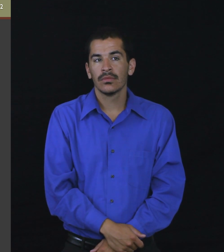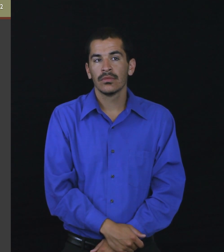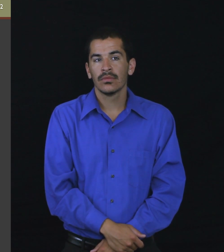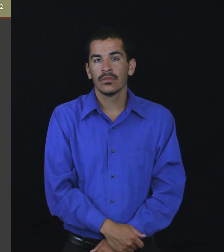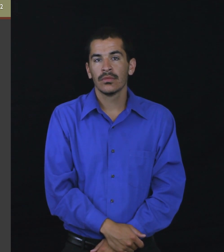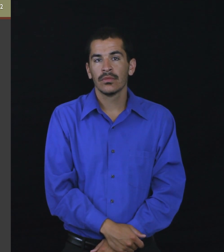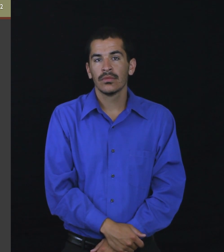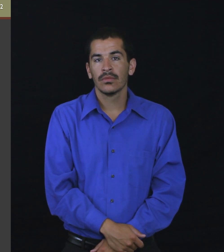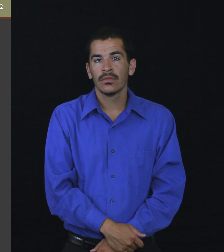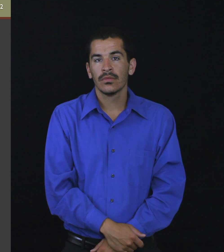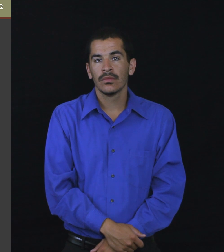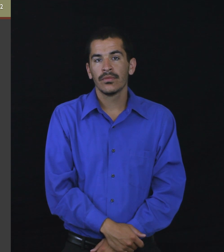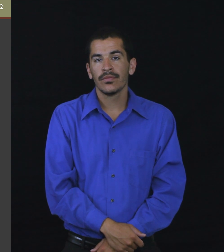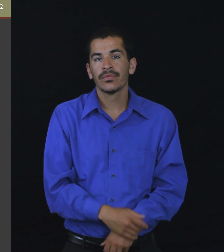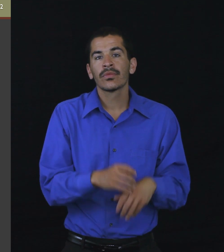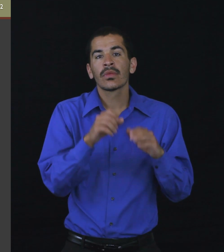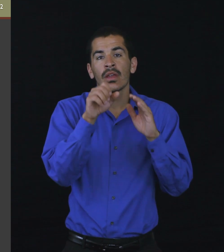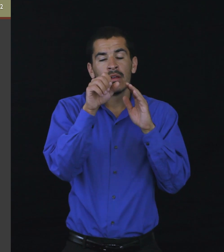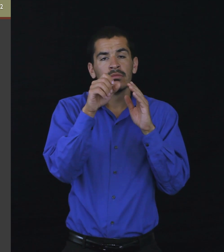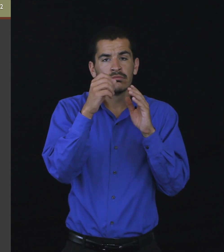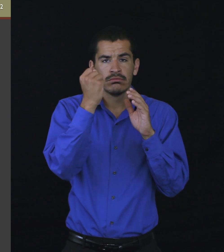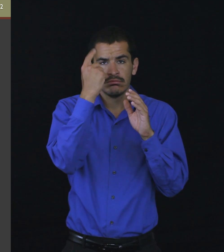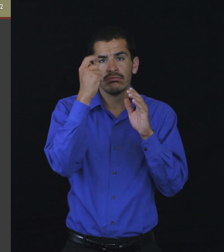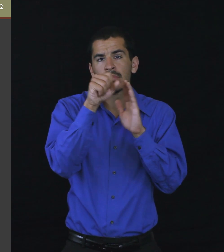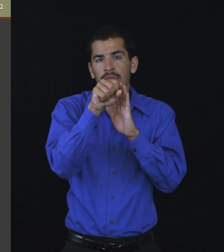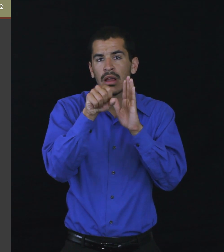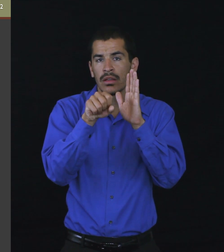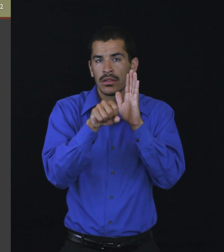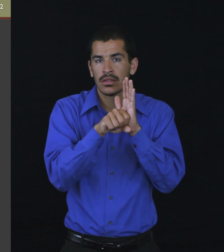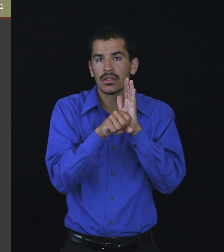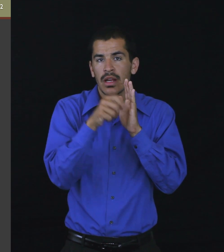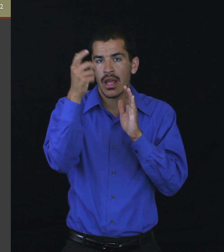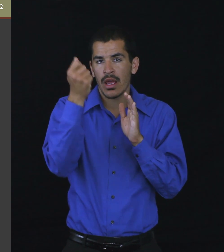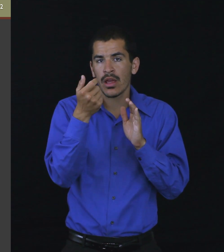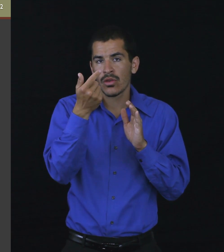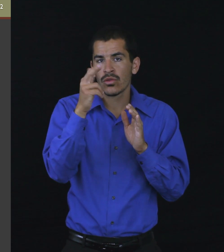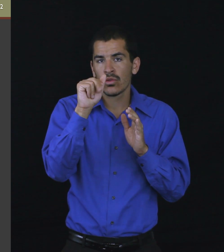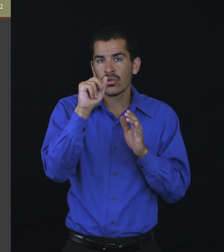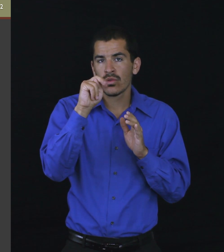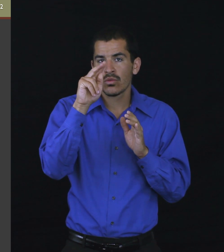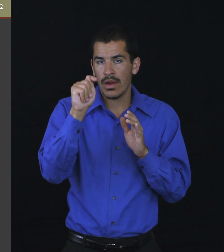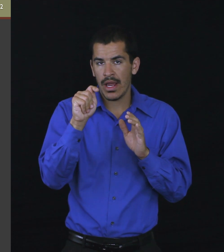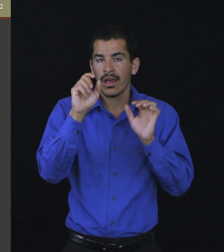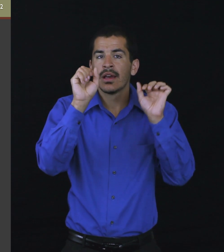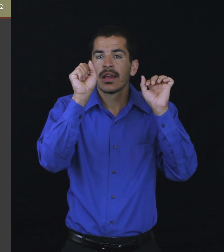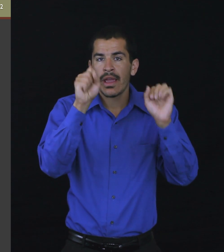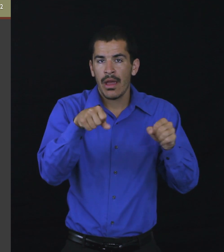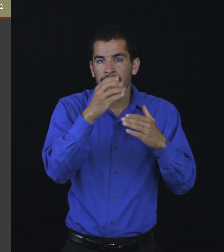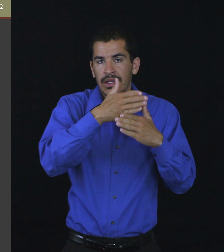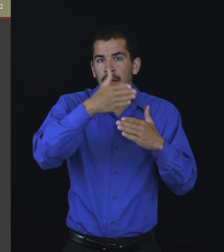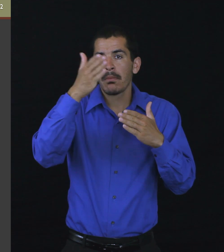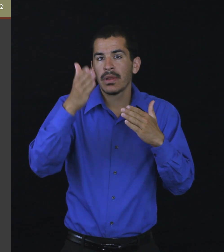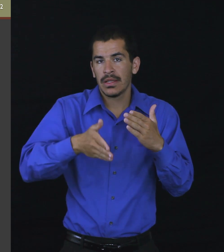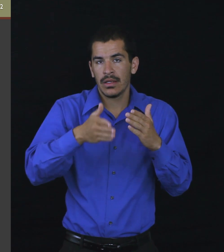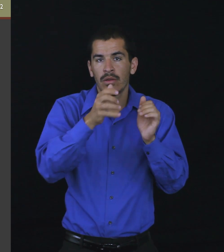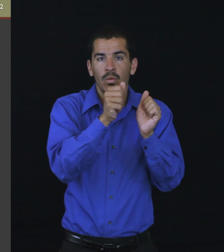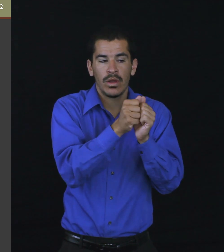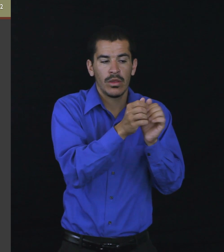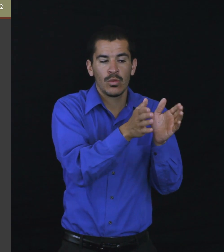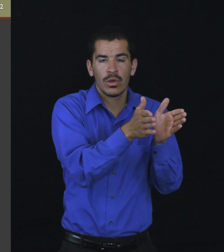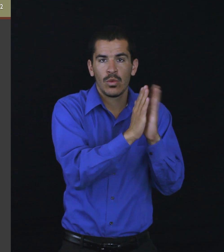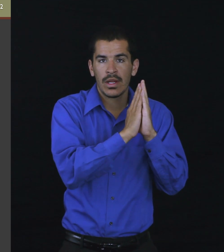A state grant can be completed with the requested funds.